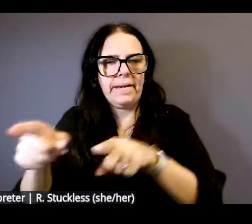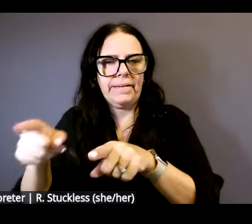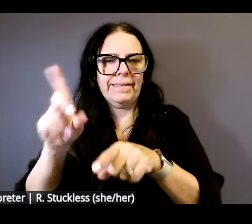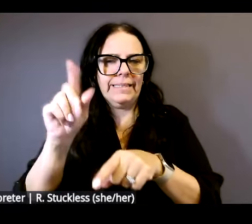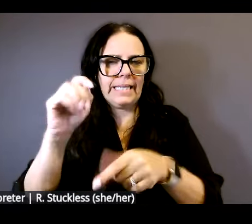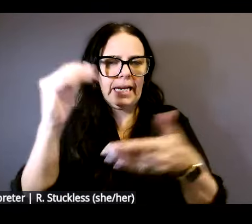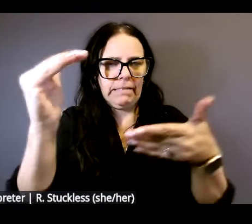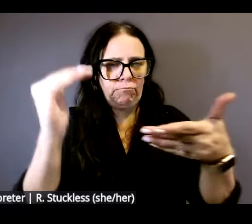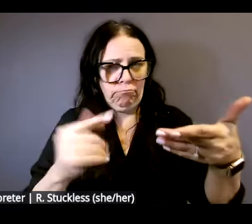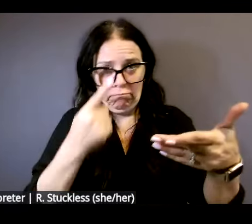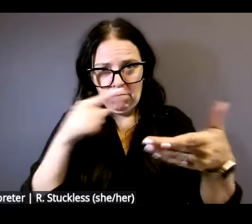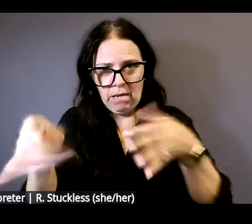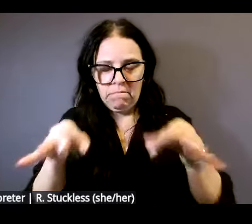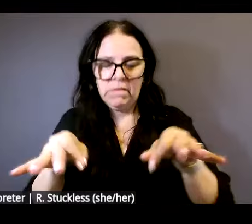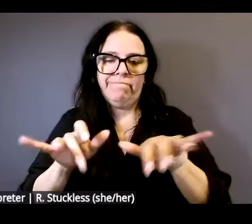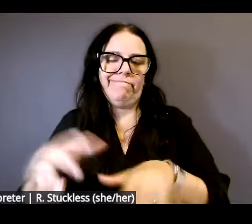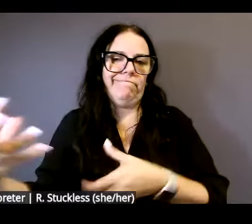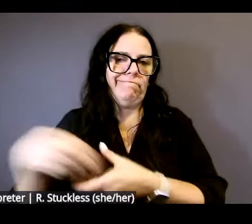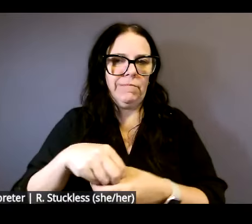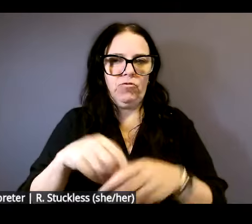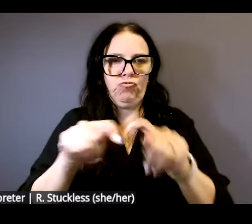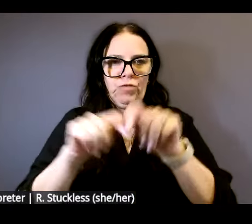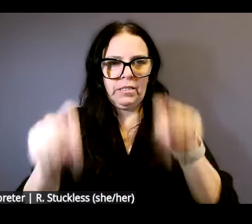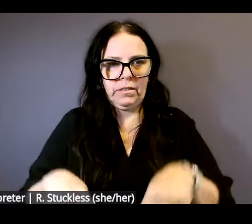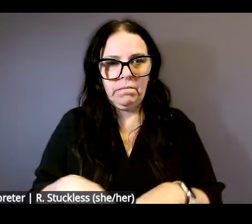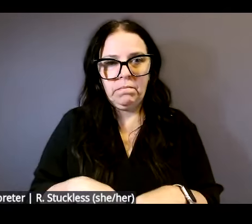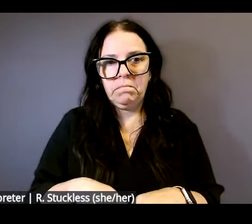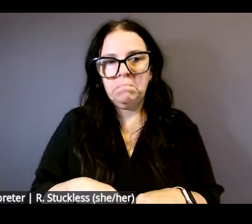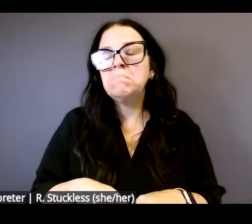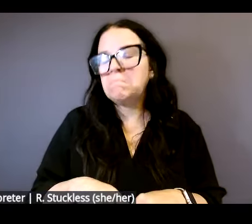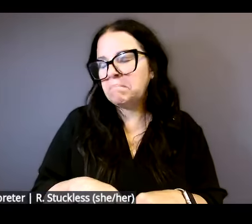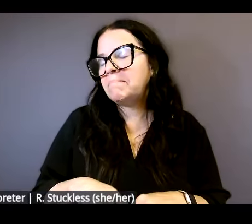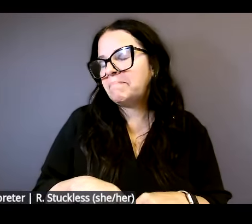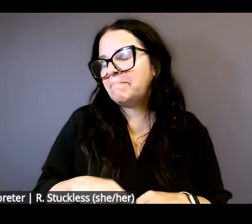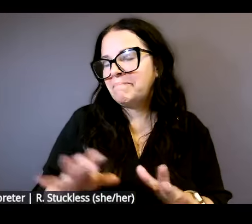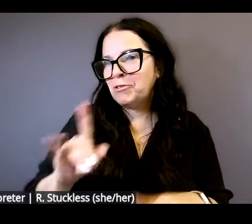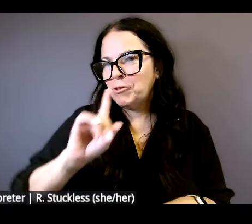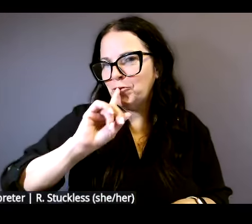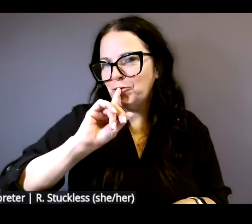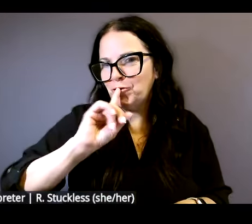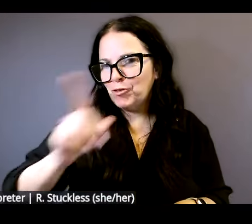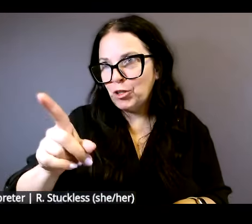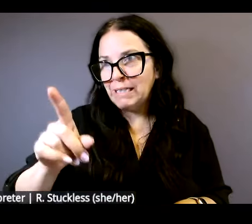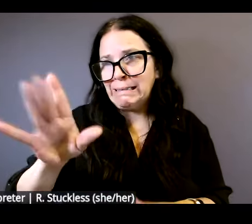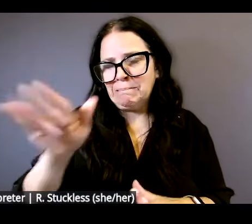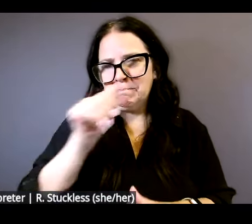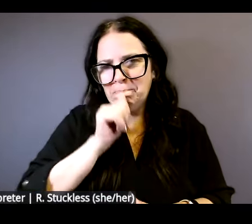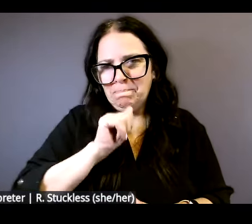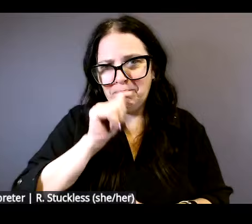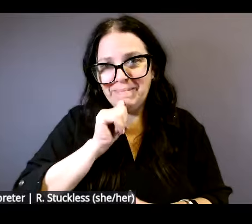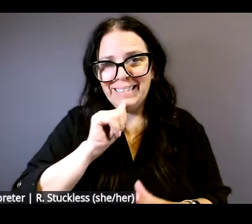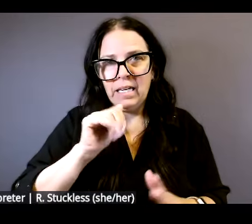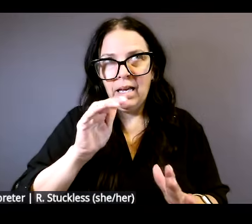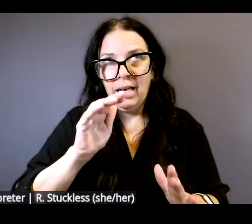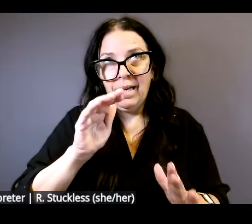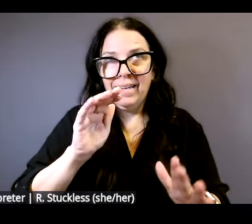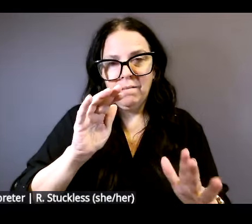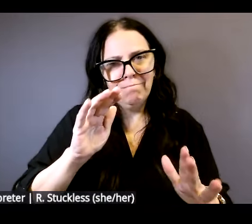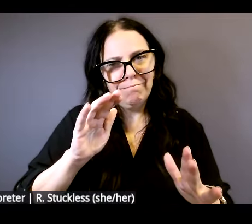Sure. Bear with me because there's a lot with the timeline. So I'll kind of like walk through